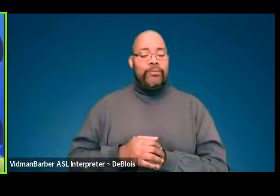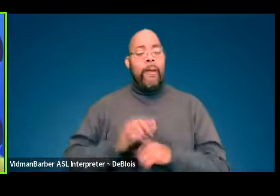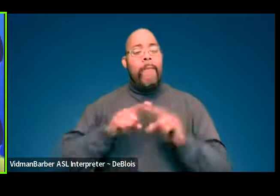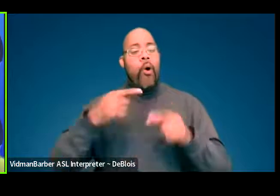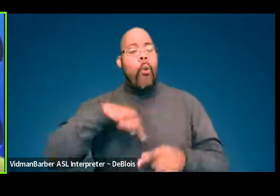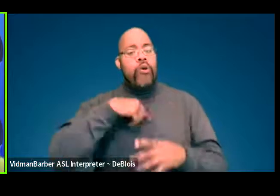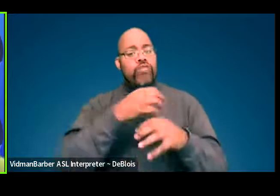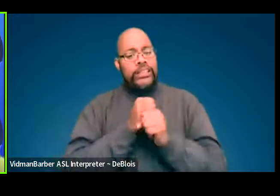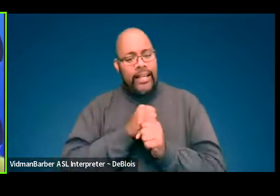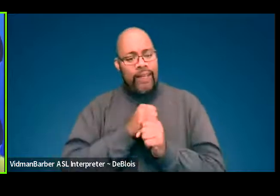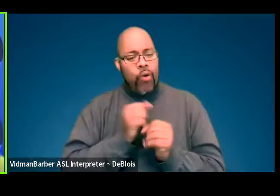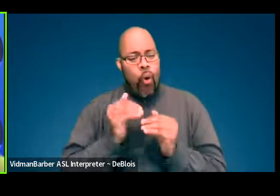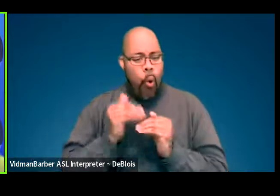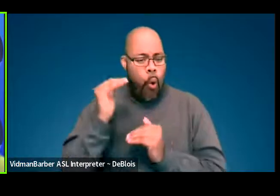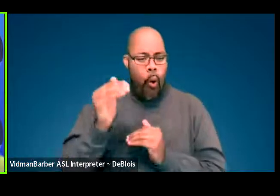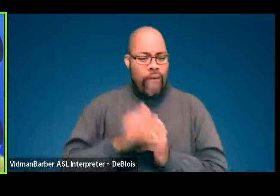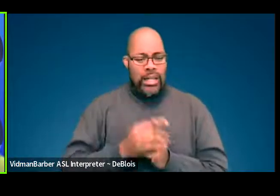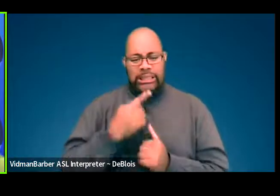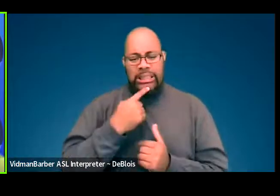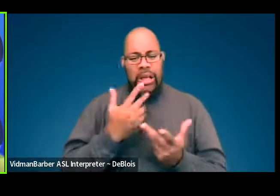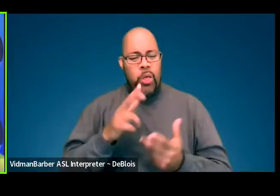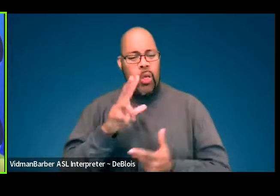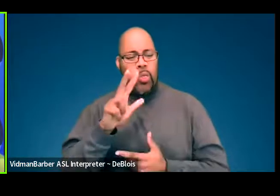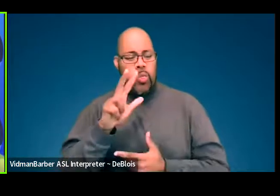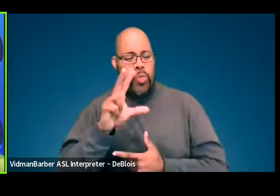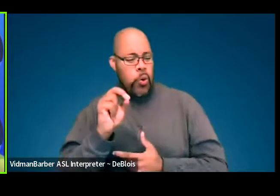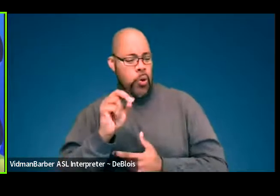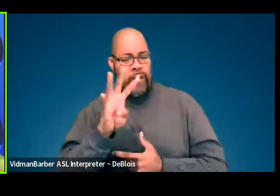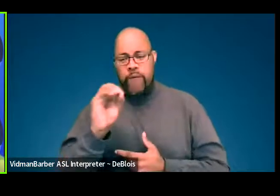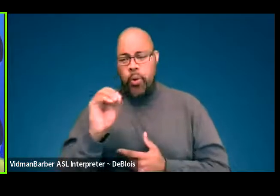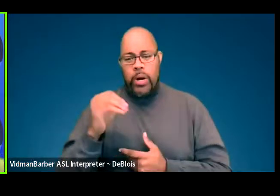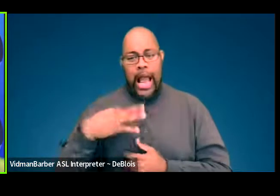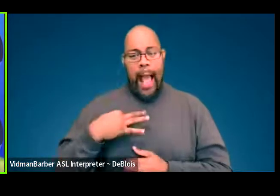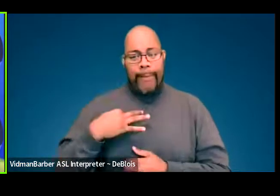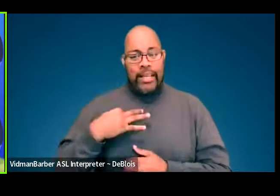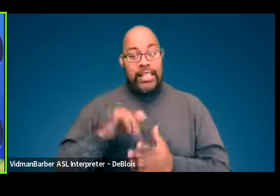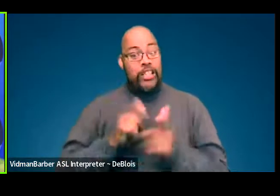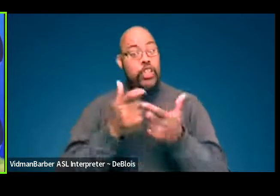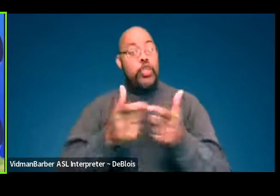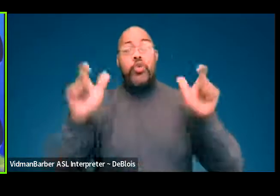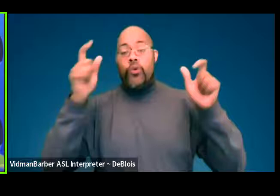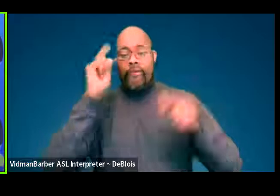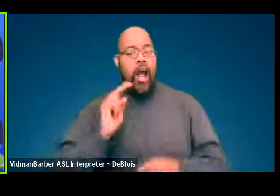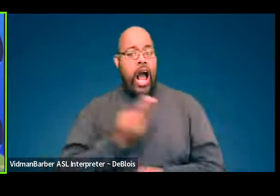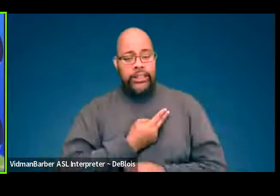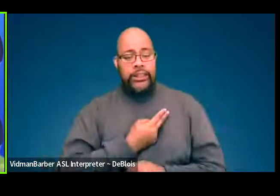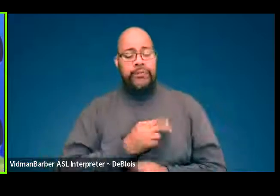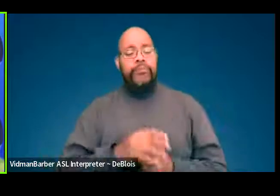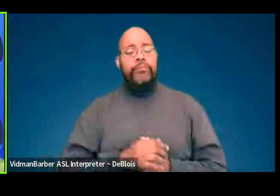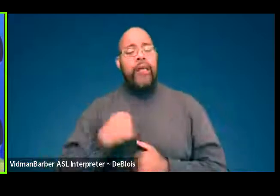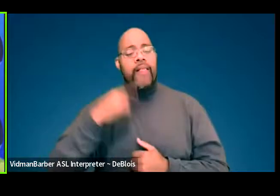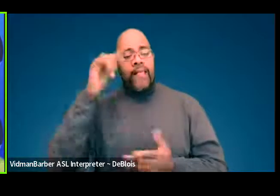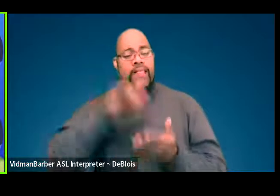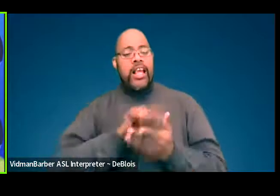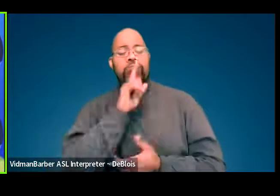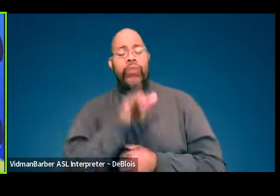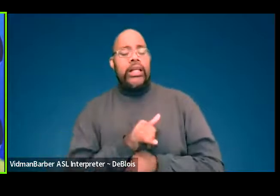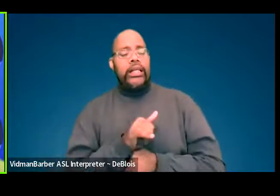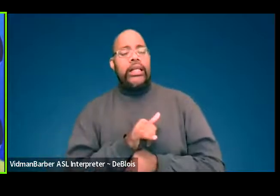we received over, I would say, 30, 40 applications, and that's huge for us. I think it